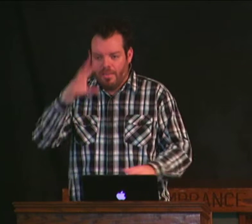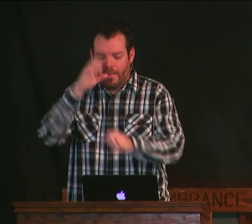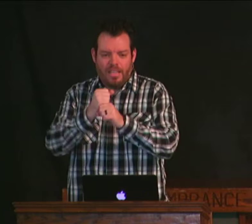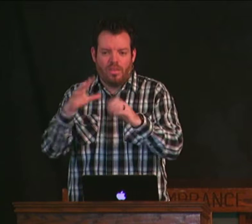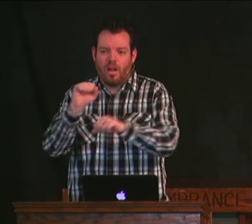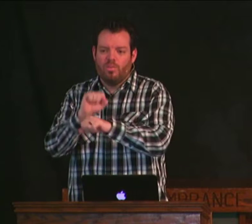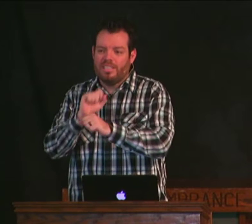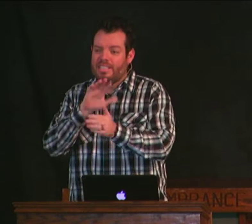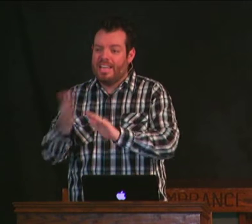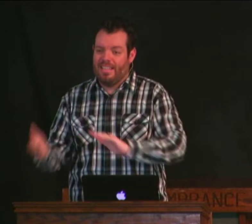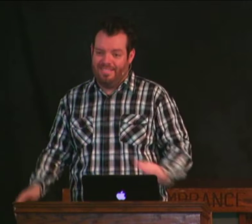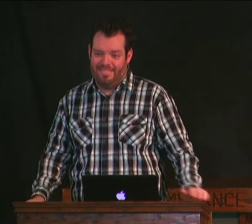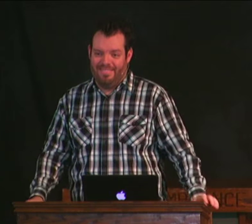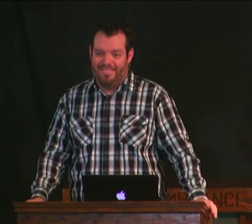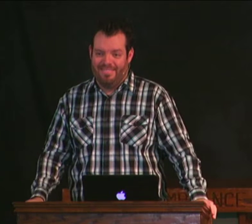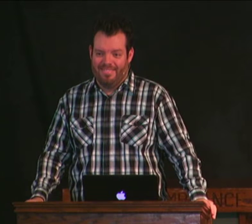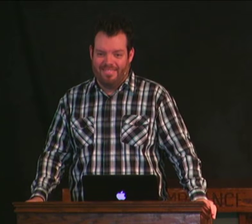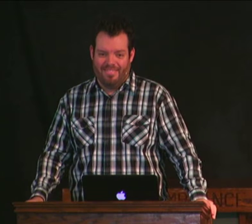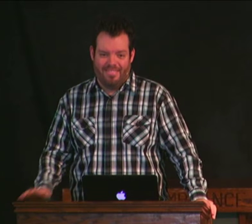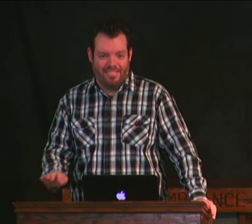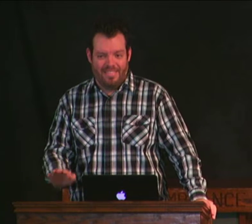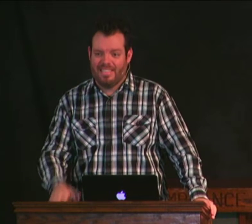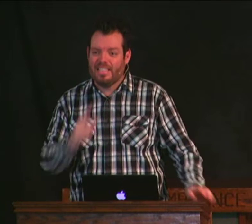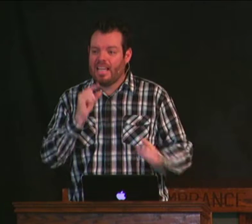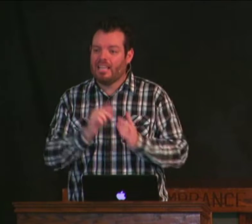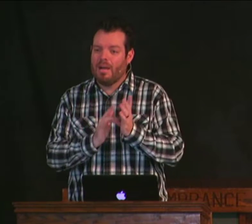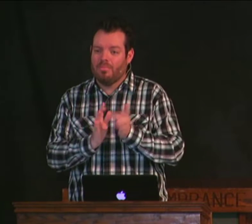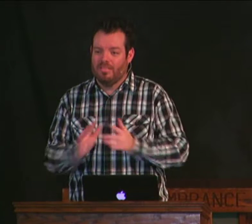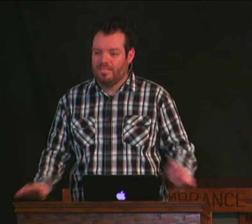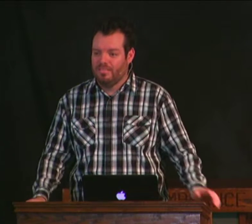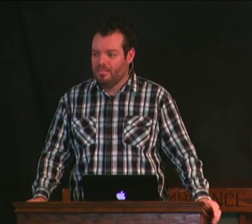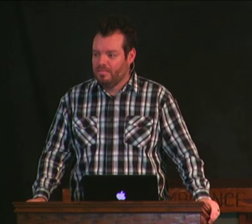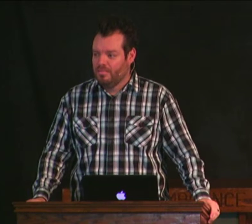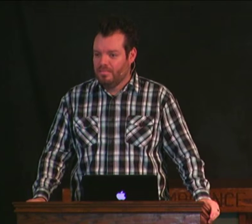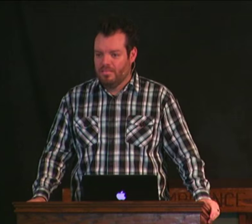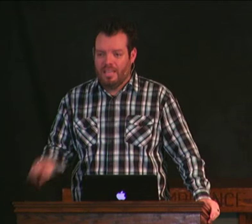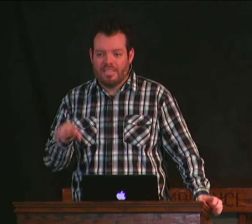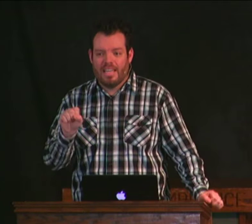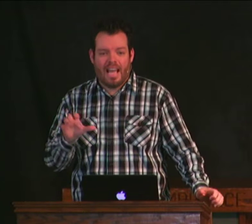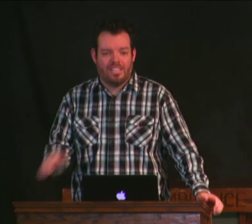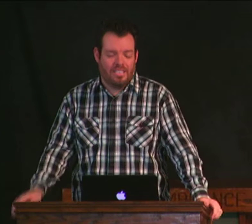Faith without works is dead. It says that in the Bible. You have to take action.